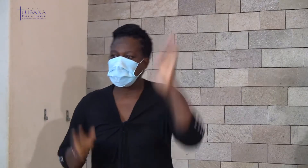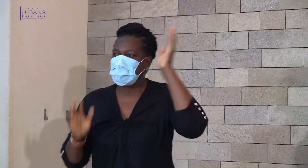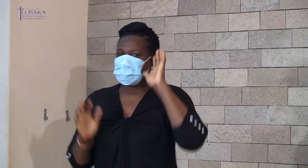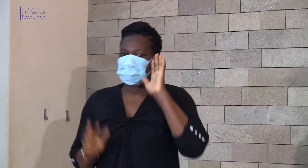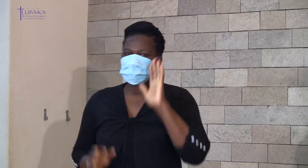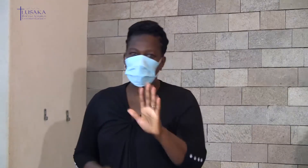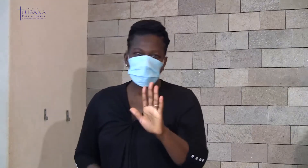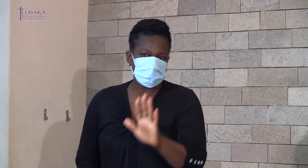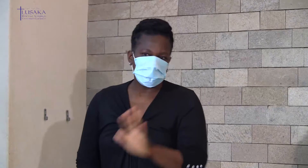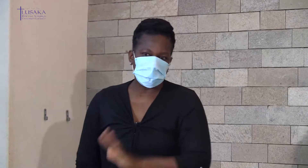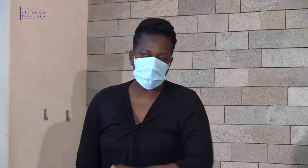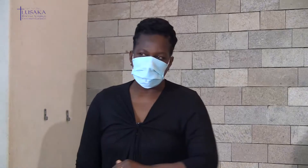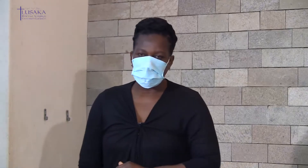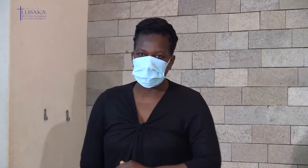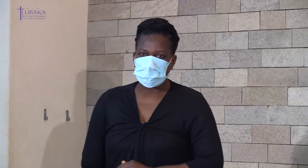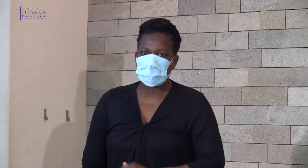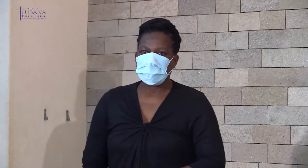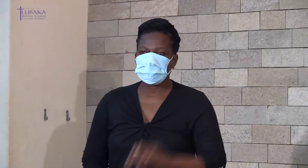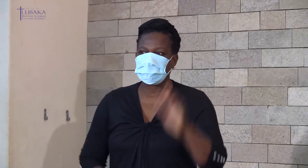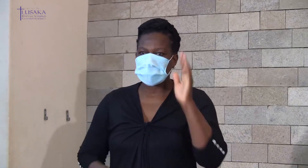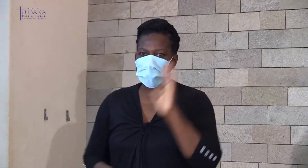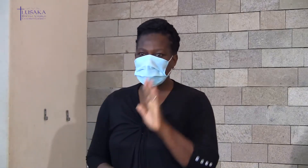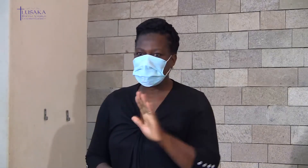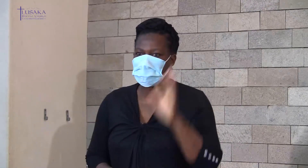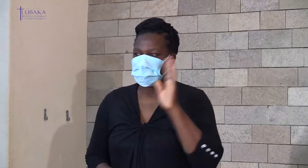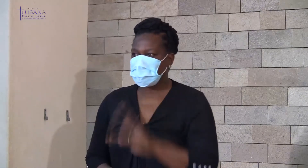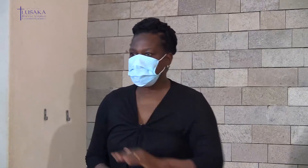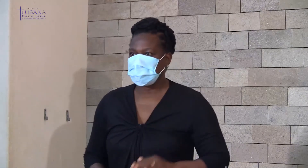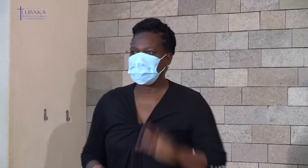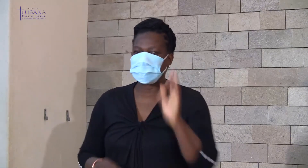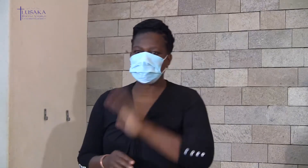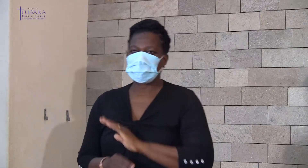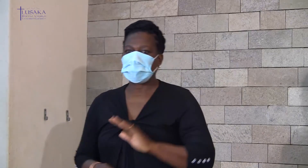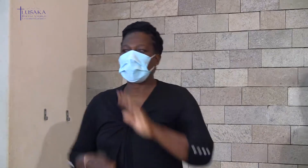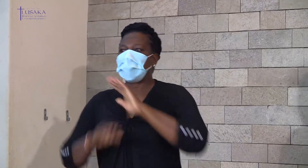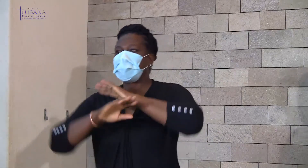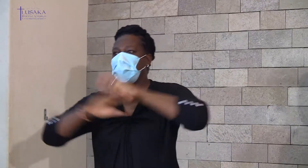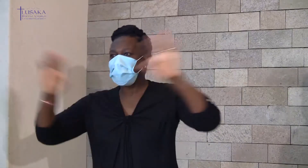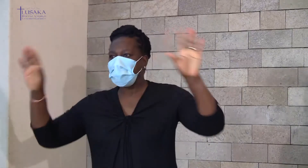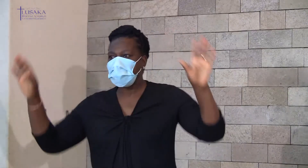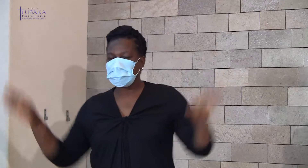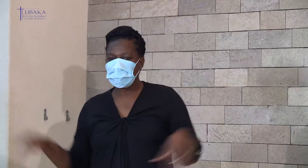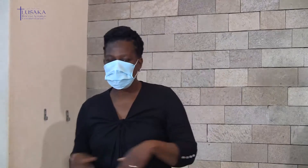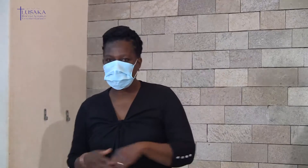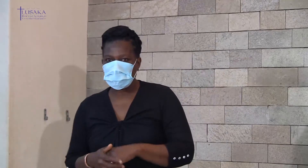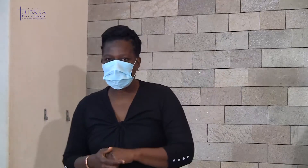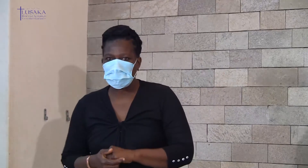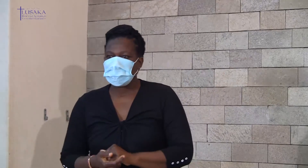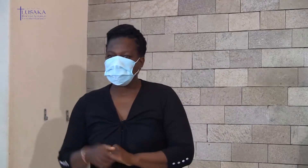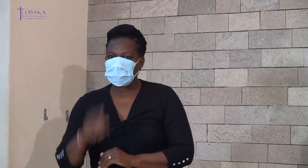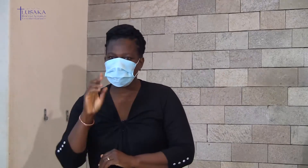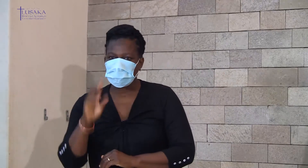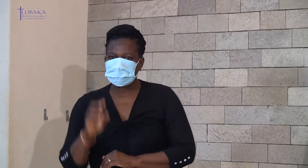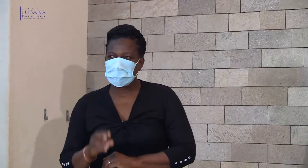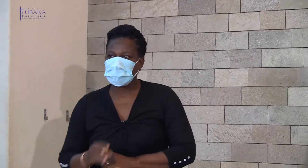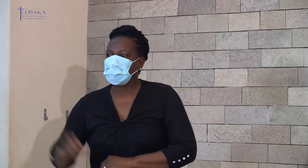Mary not to be afraid, because she was highly favored among all the women.